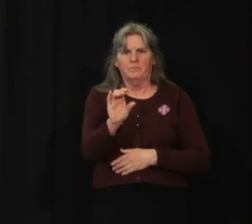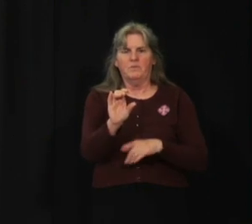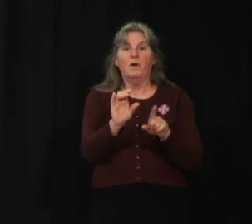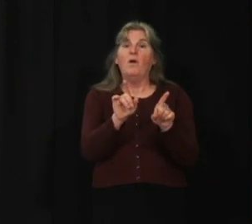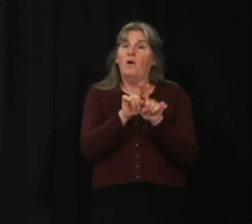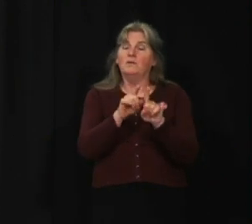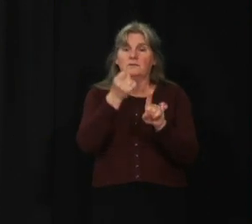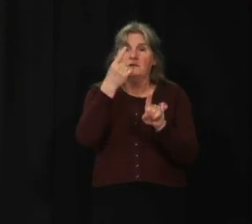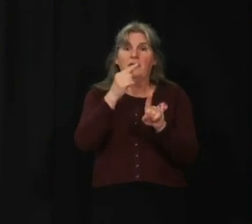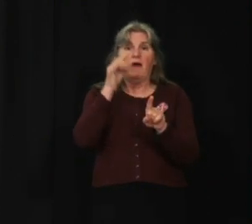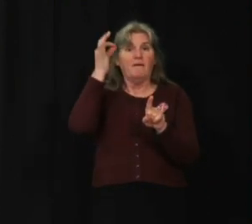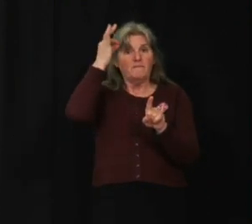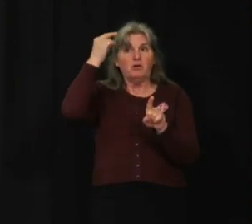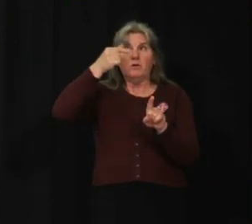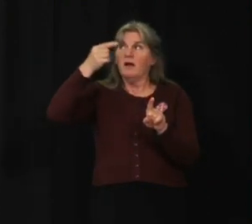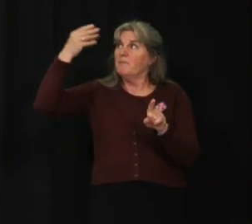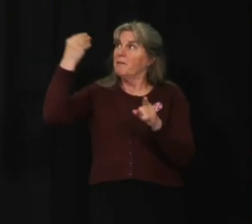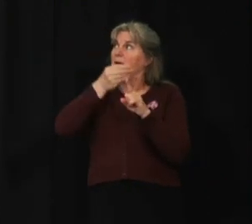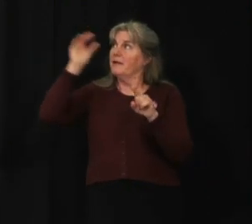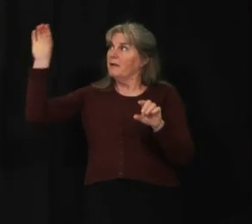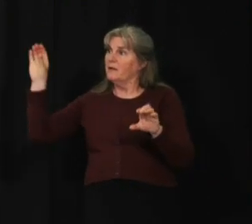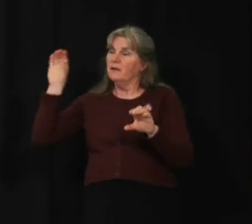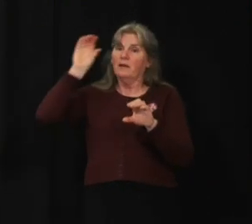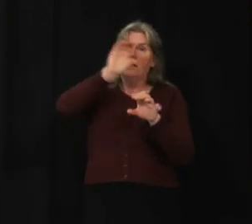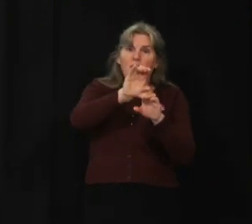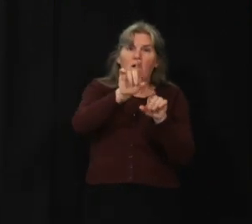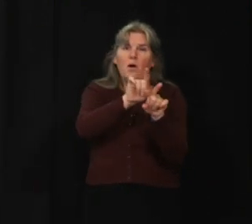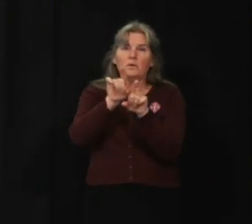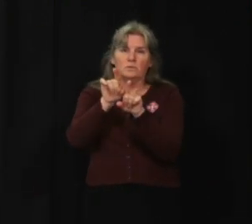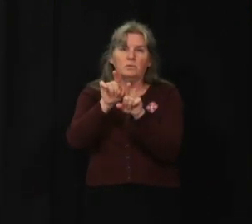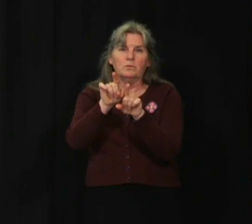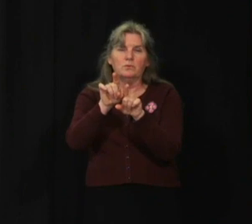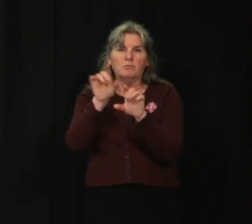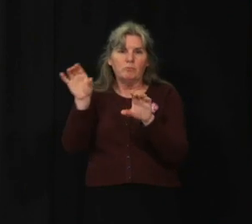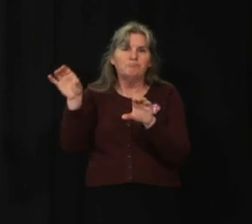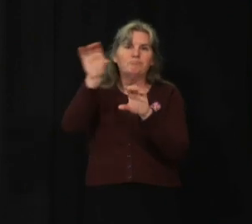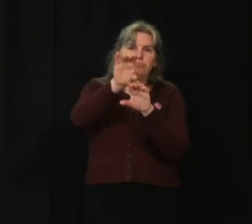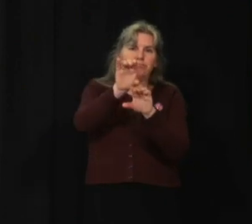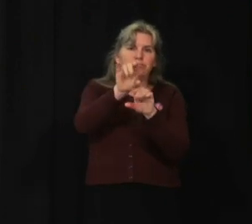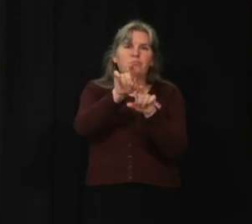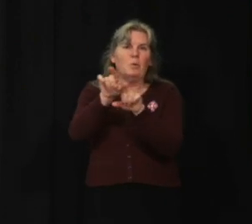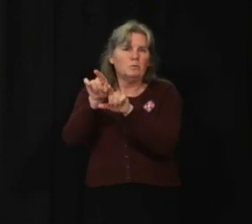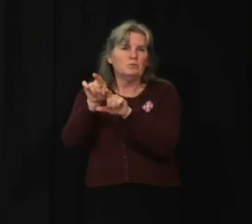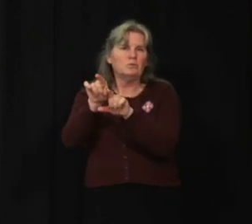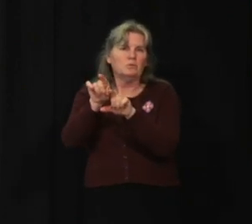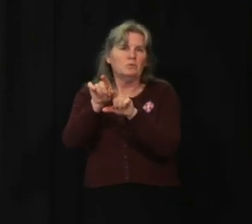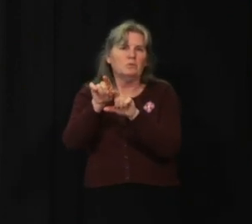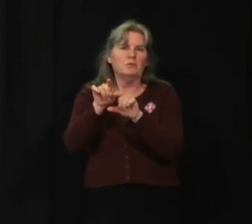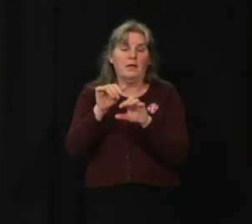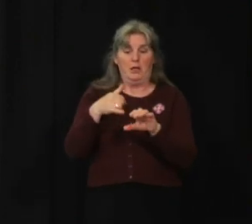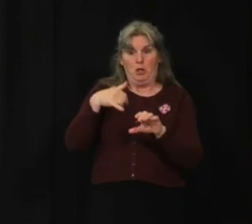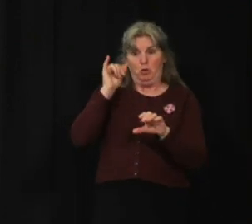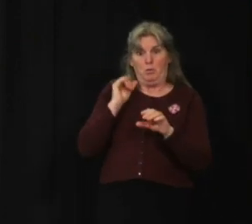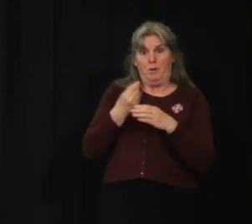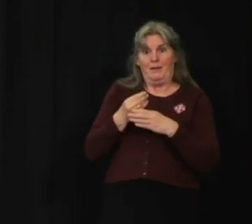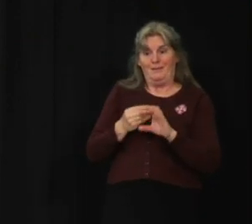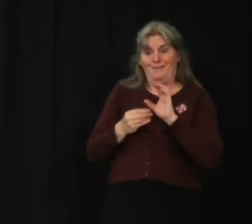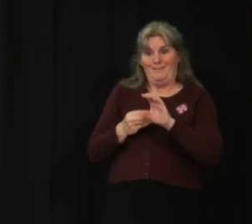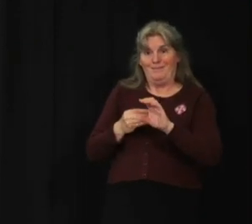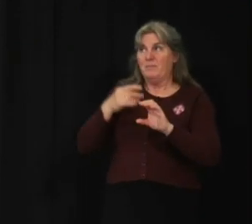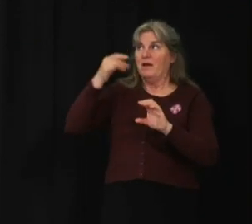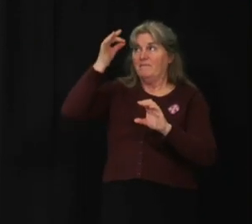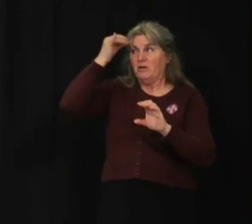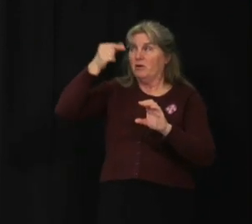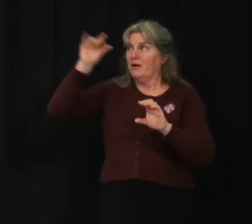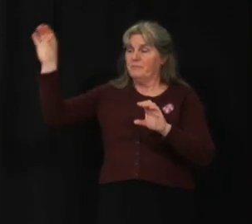federal funding, you get up there into quite another larger number as far as the actual fiscal costs between